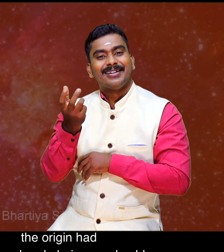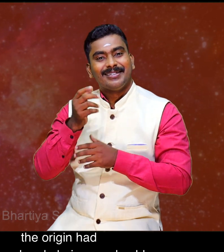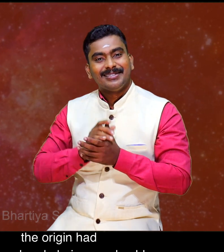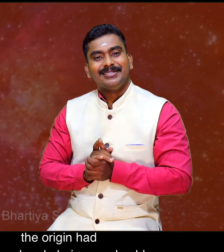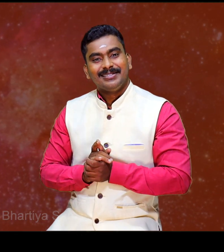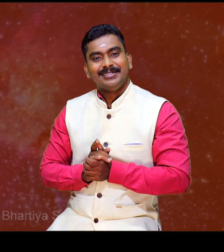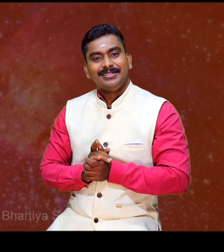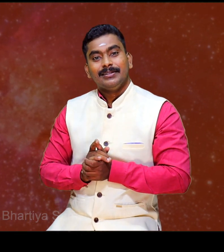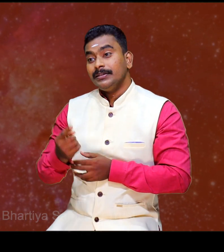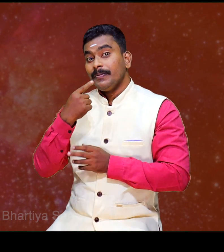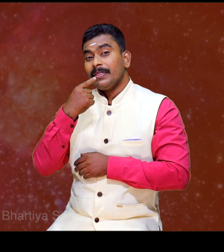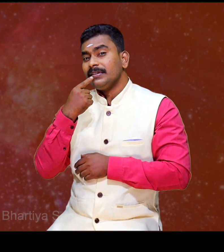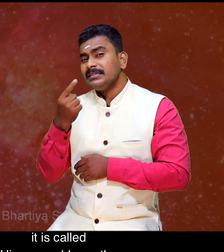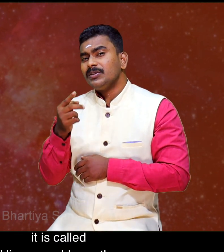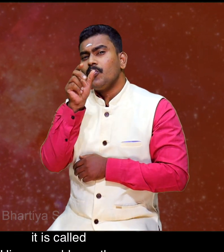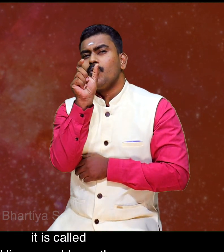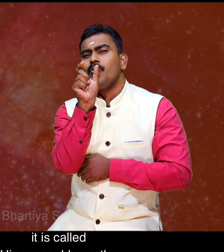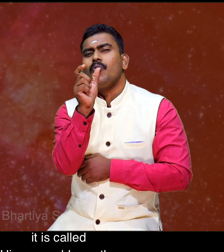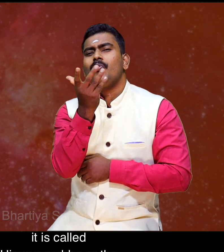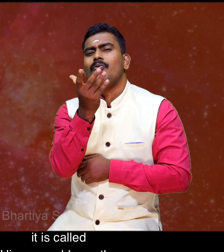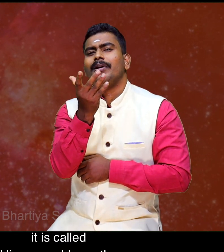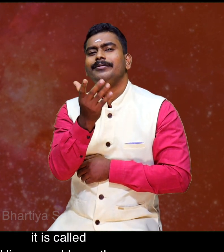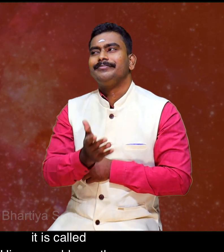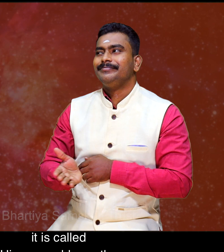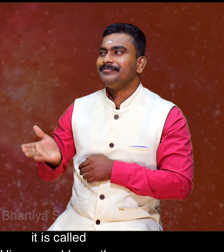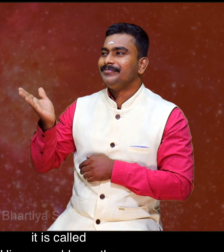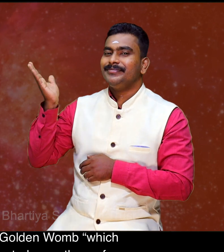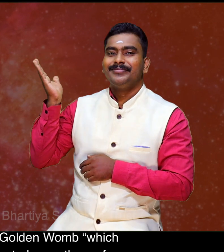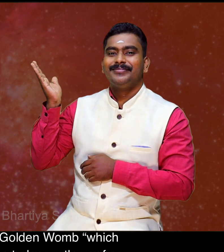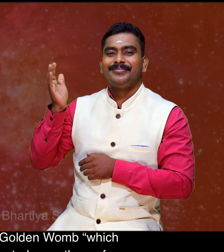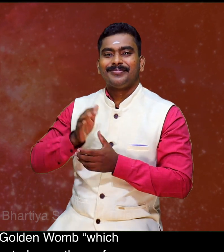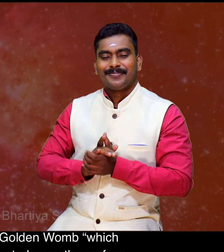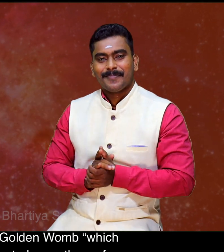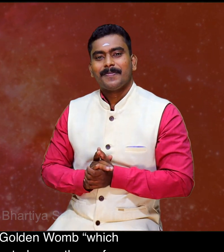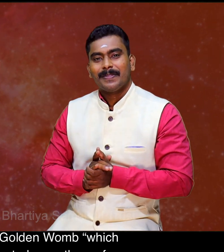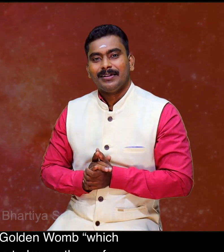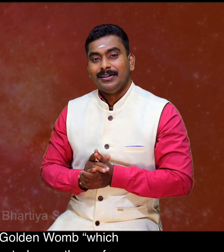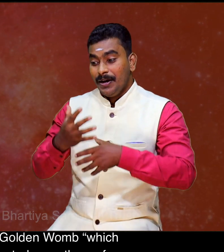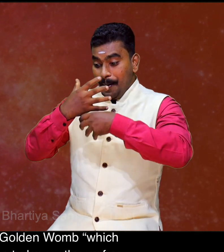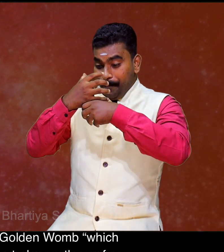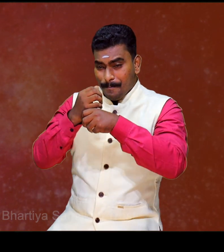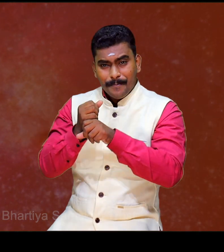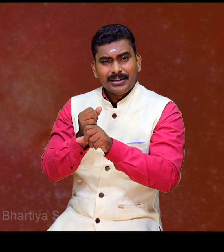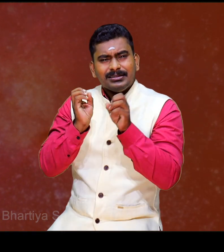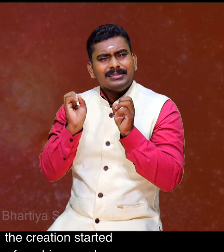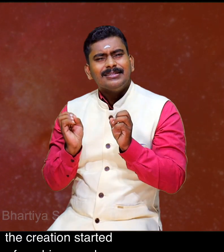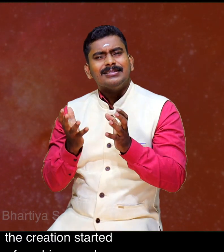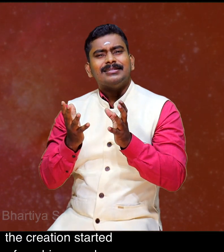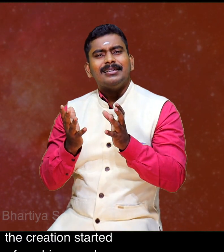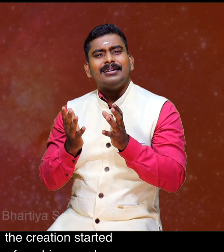egg. It is called as Hiranyagarbha or Hiranyanda. The creation